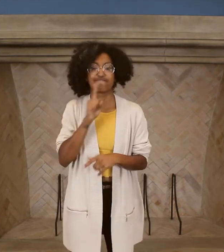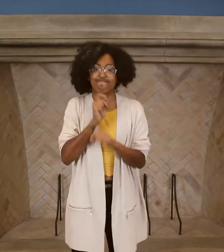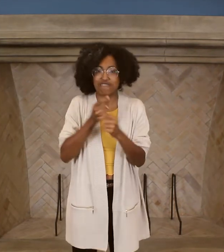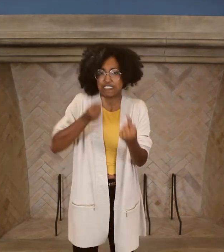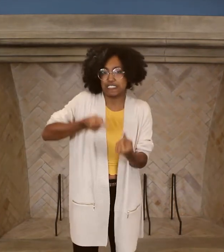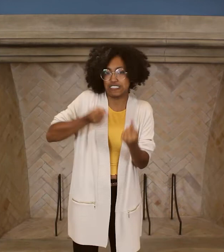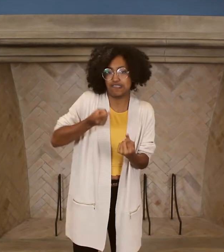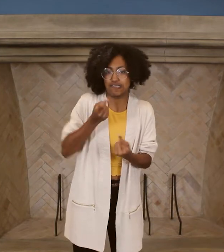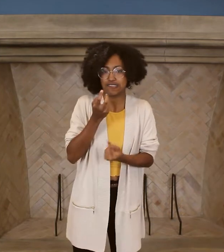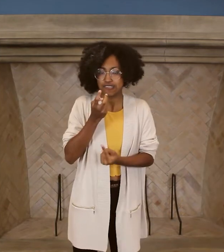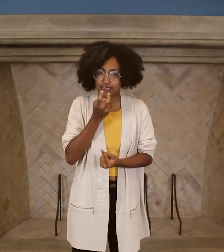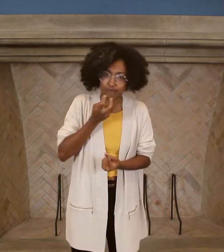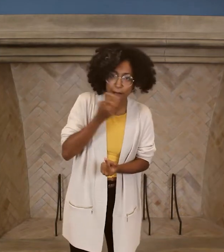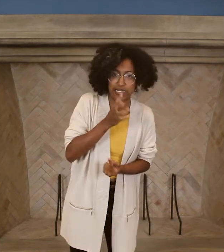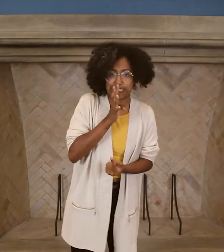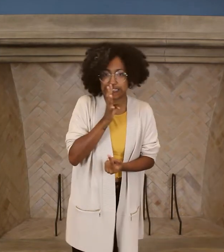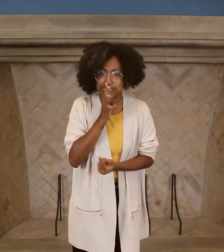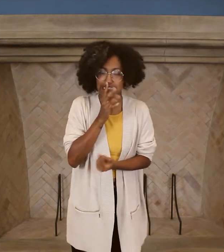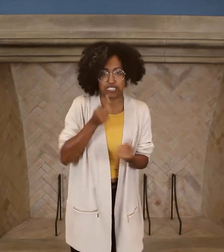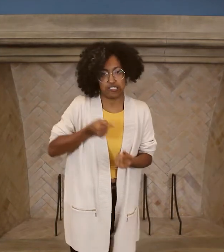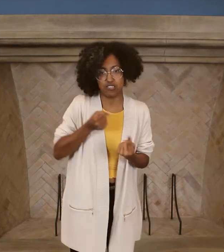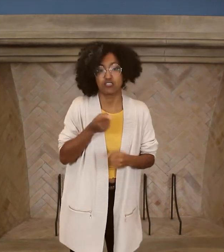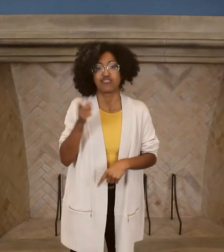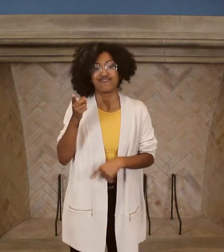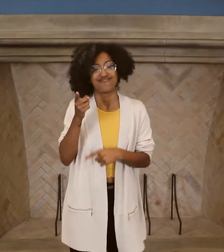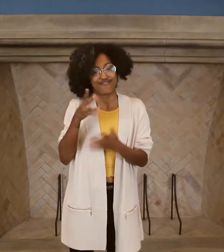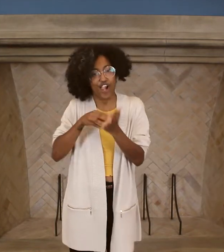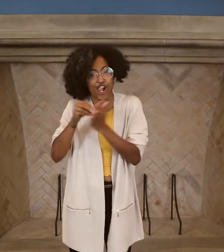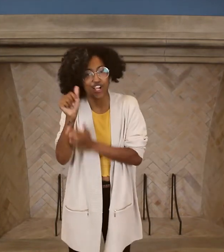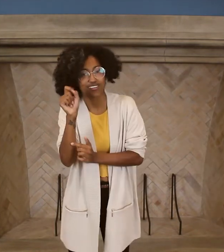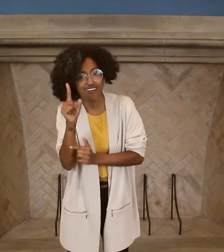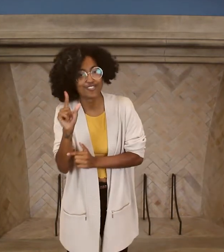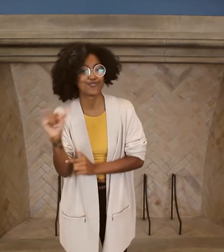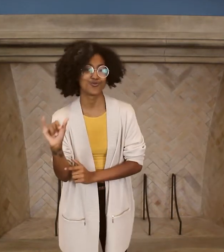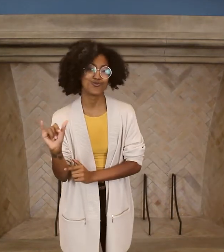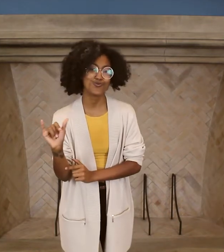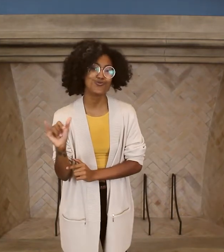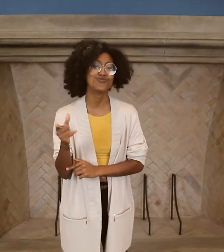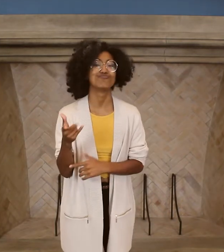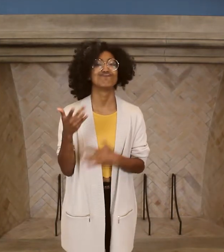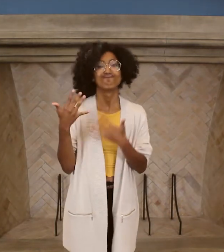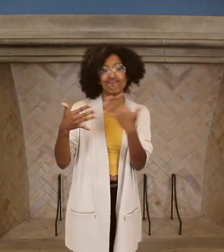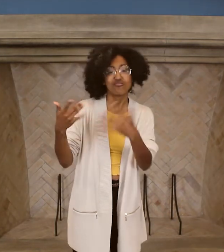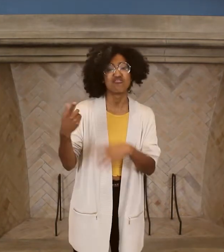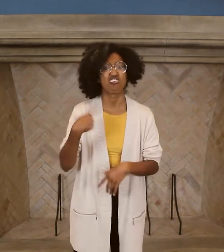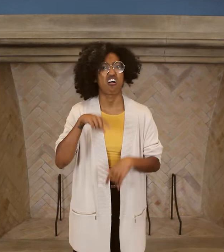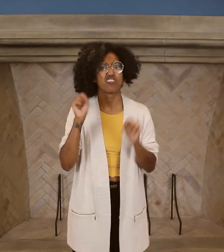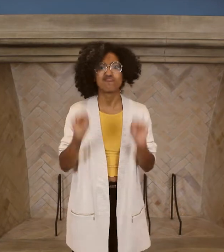he has Down syndrome and he has a struggle with speaking, and he also learned ASL